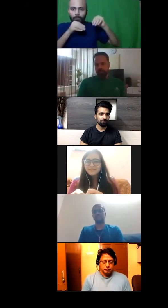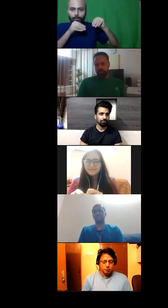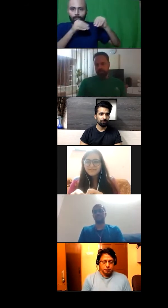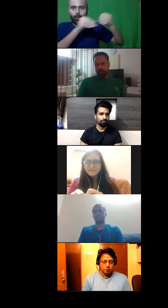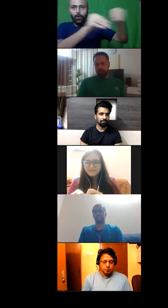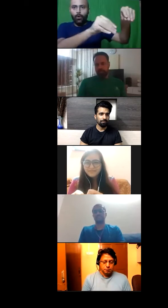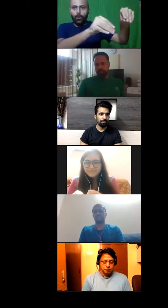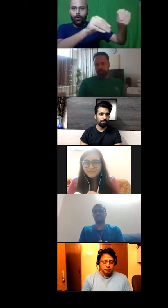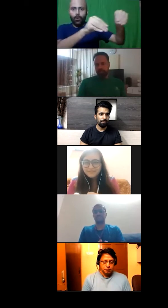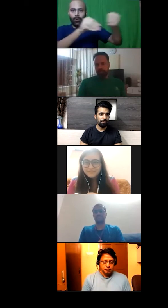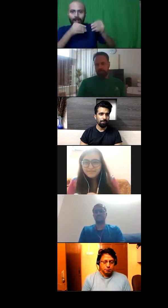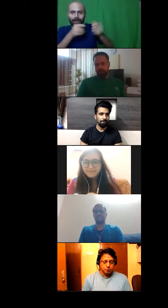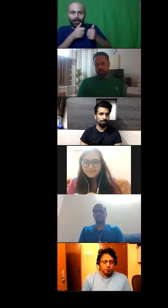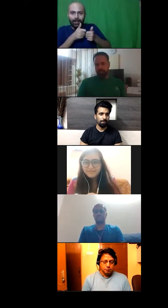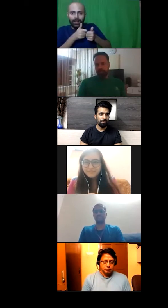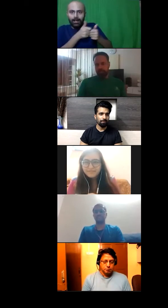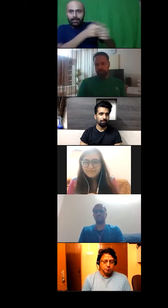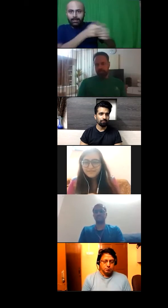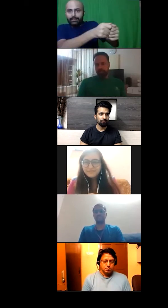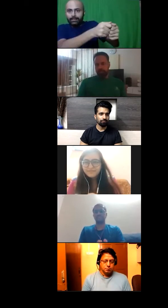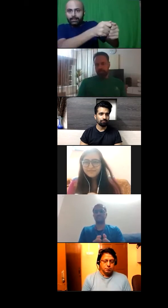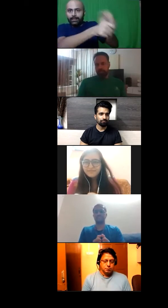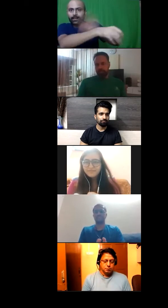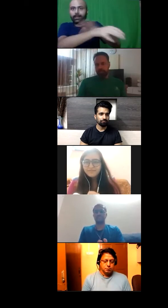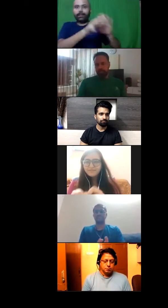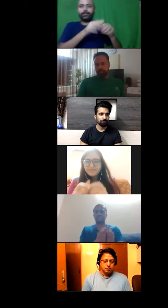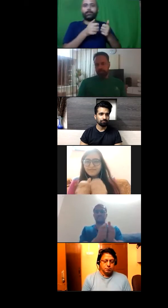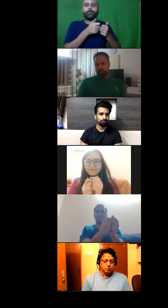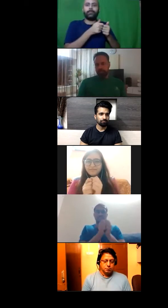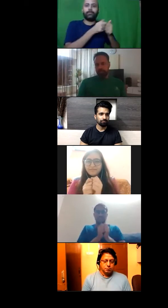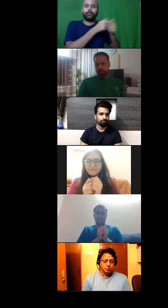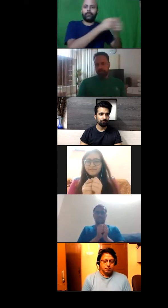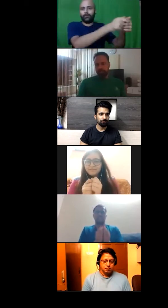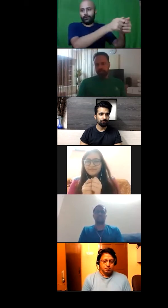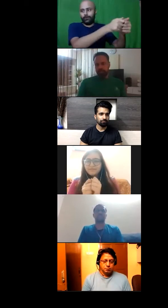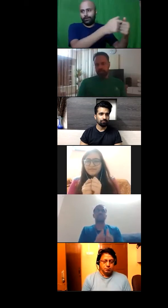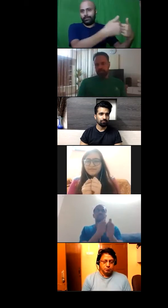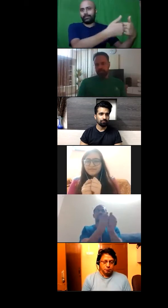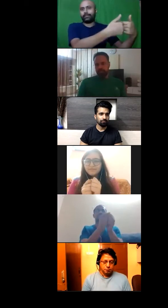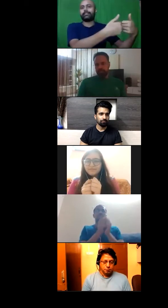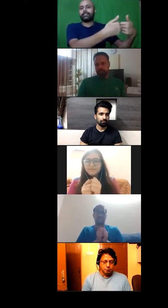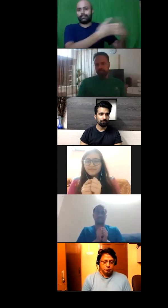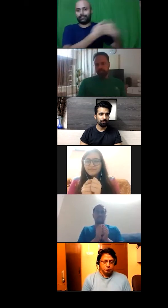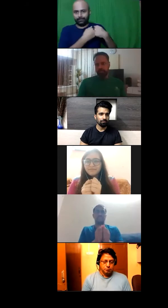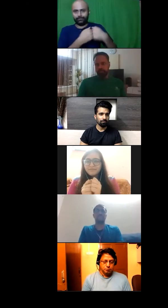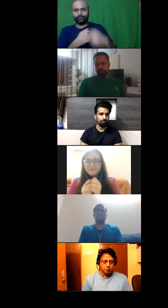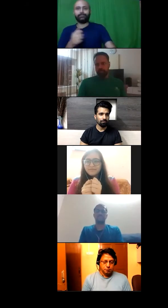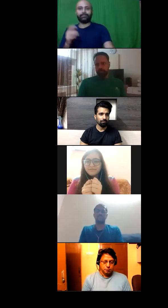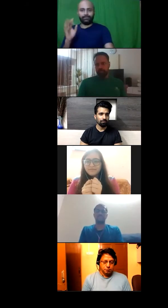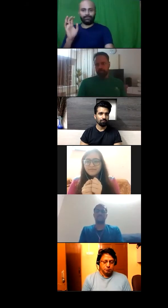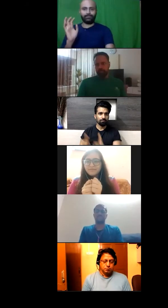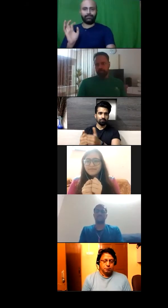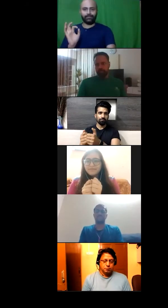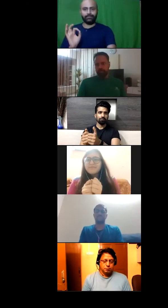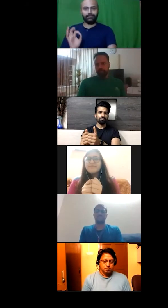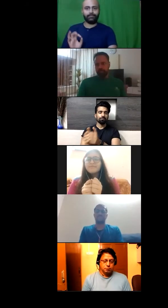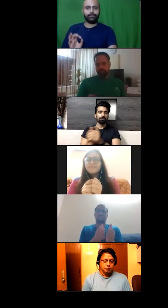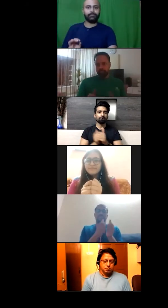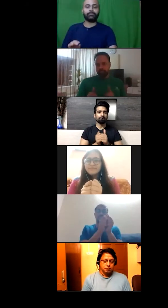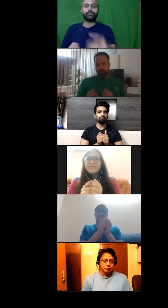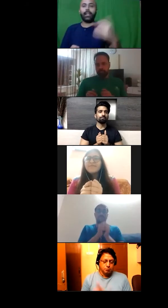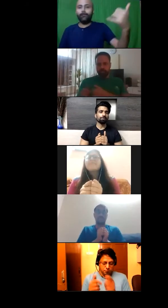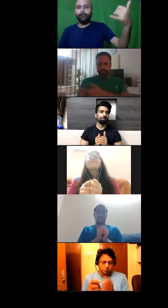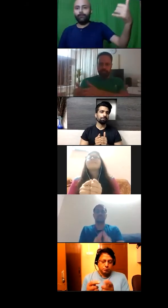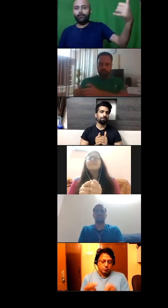if you are receiving text, you have to see the direction. If you're receiving the text, you have to move your hand towards